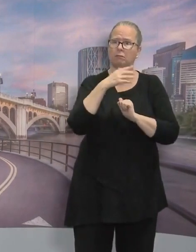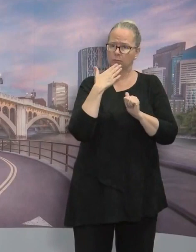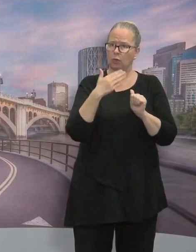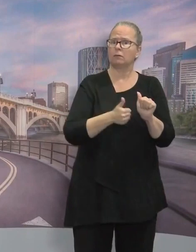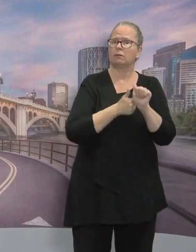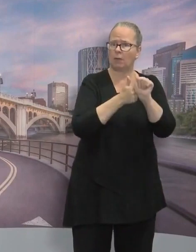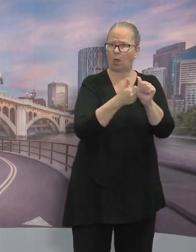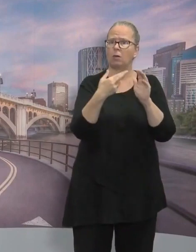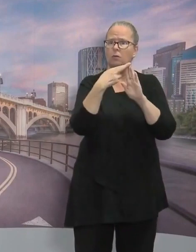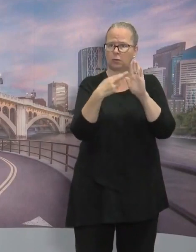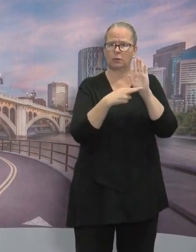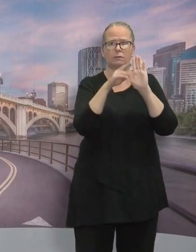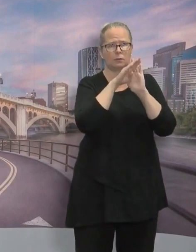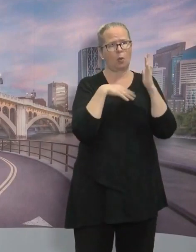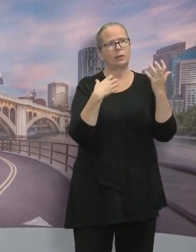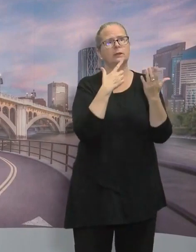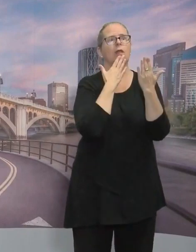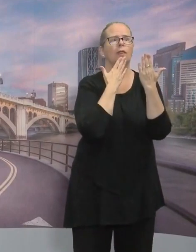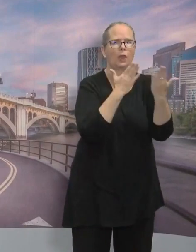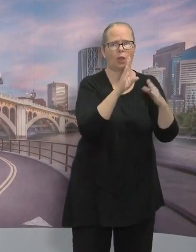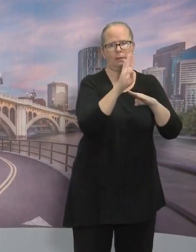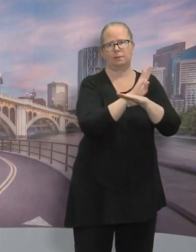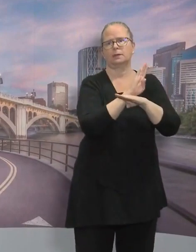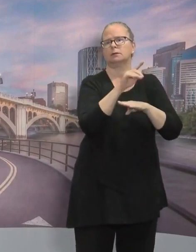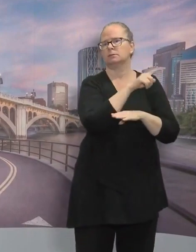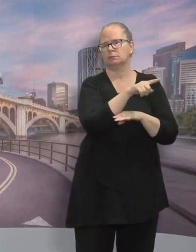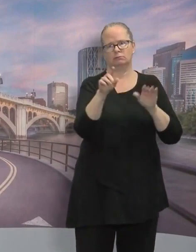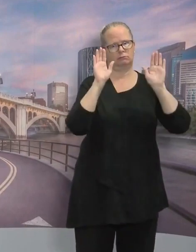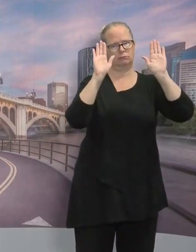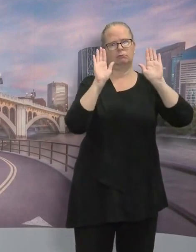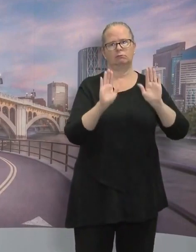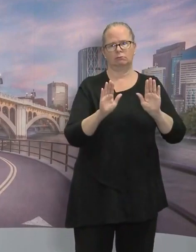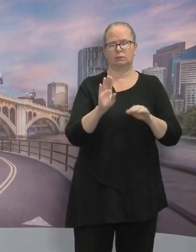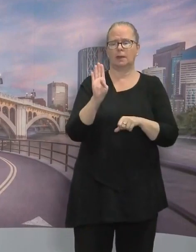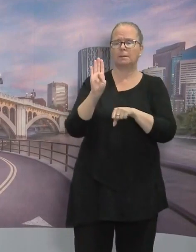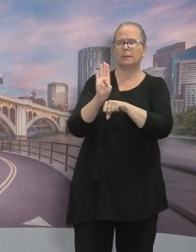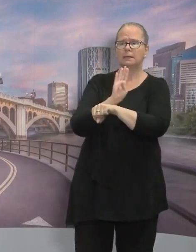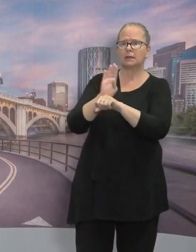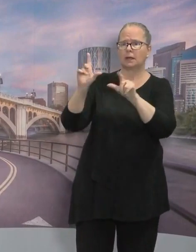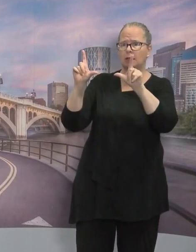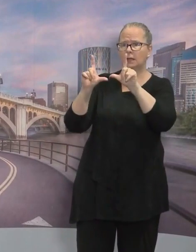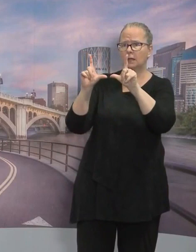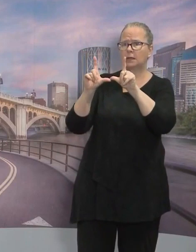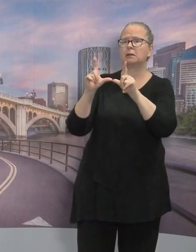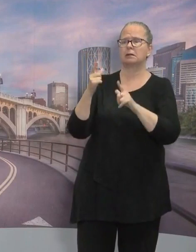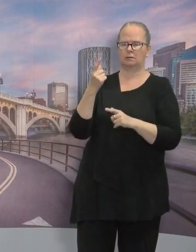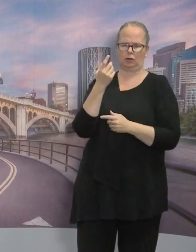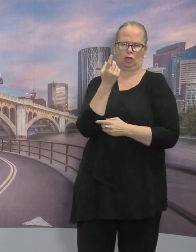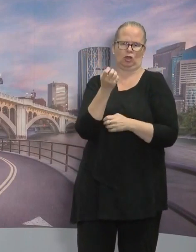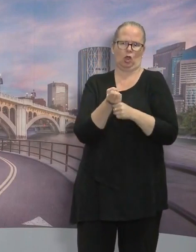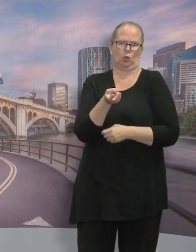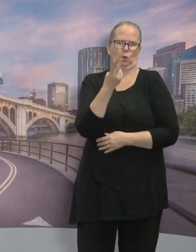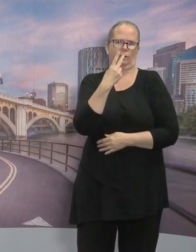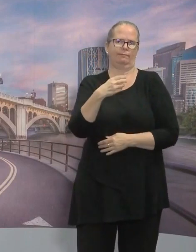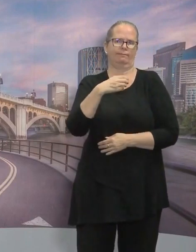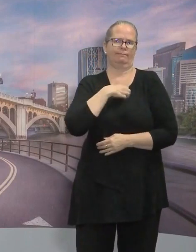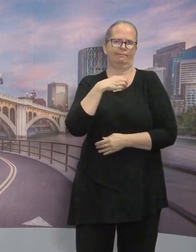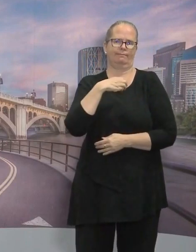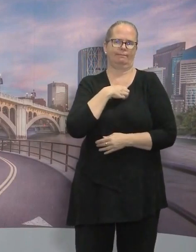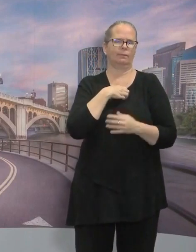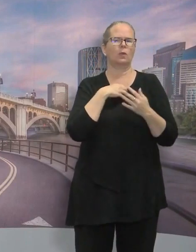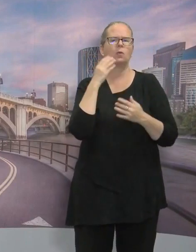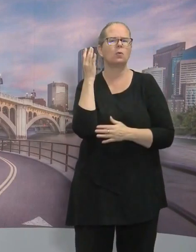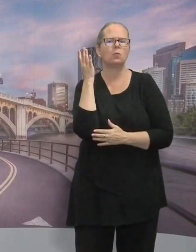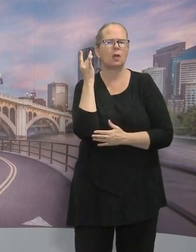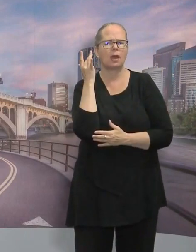Thank you. Business licensing received only 2 complaints, both related to physical distancing in hair salons, and